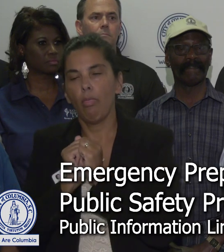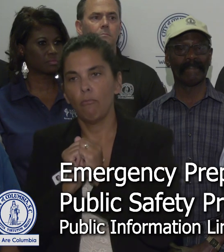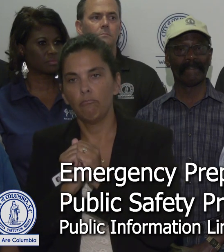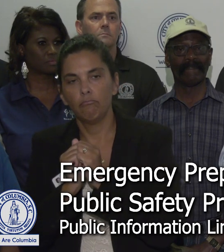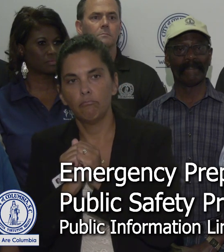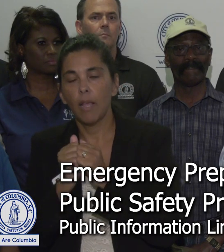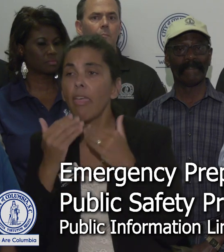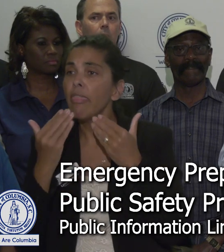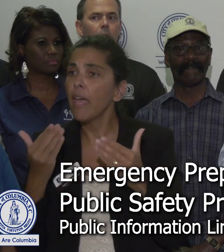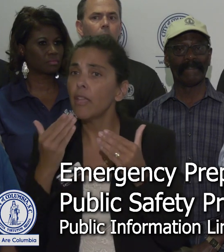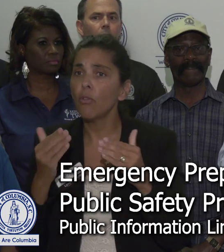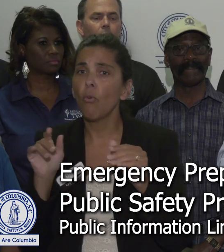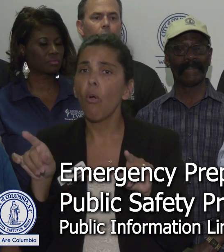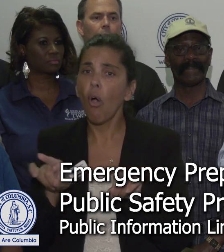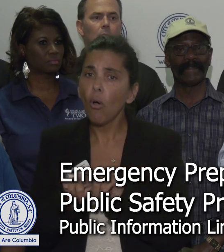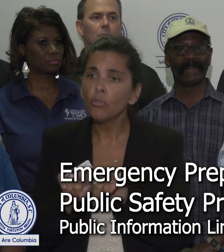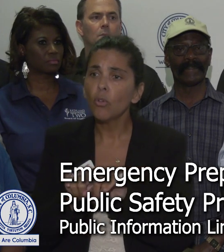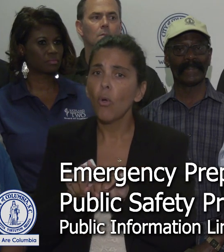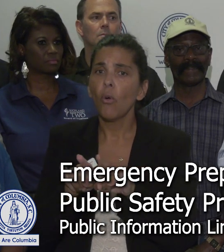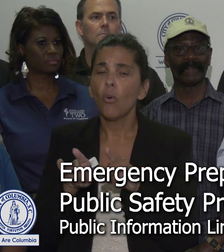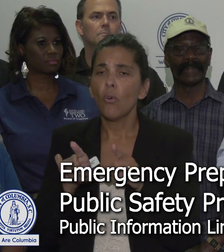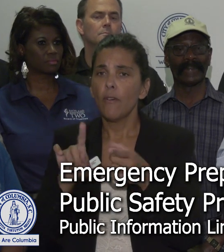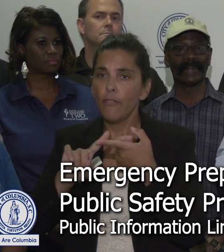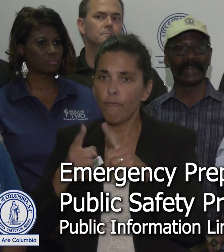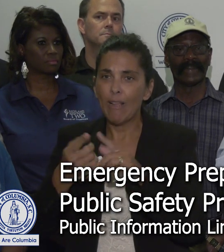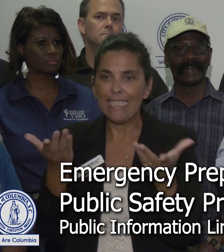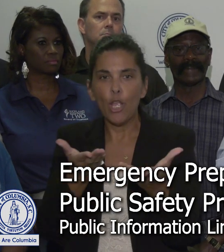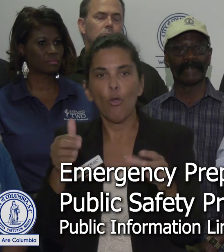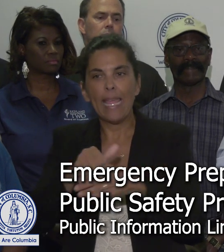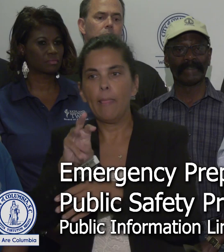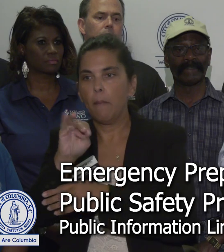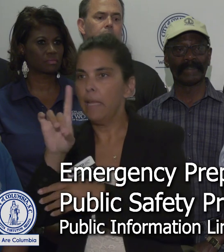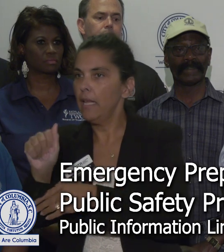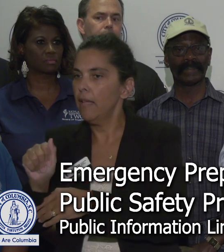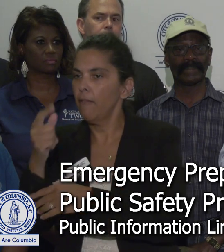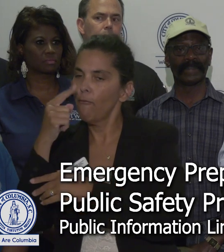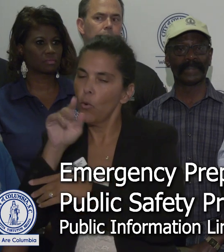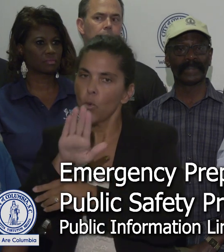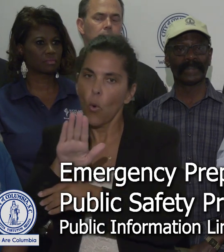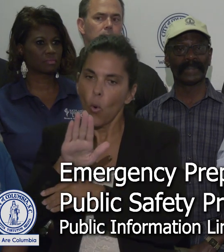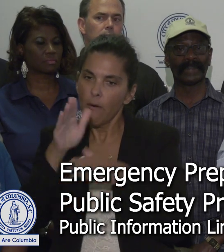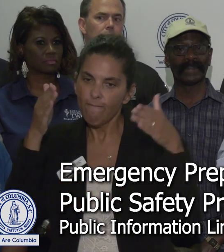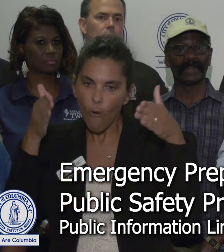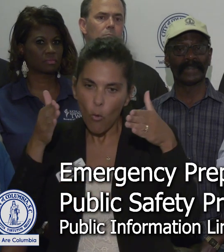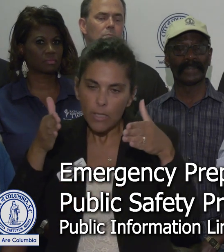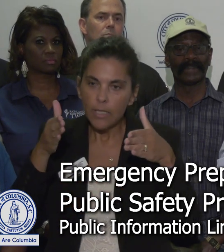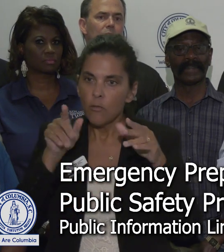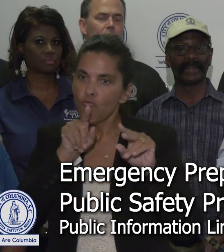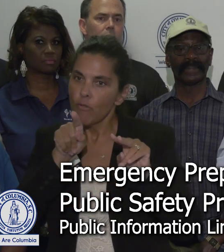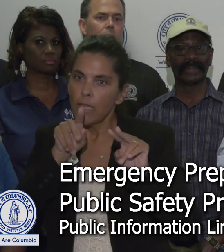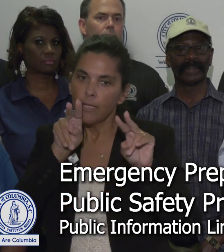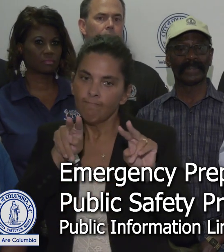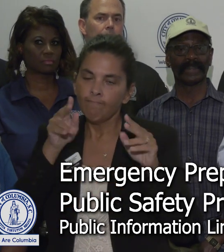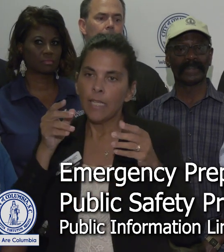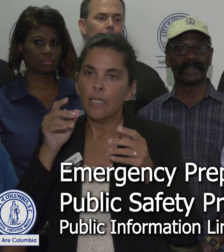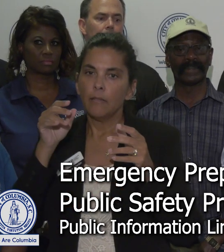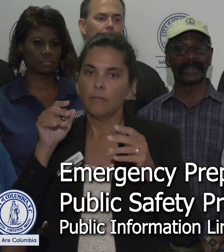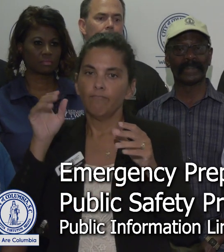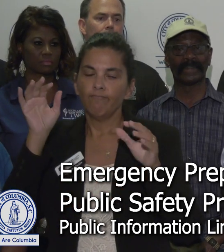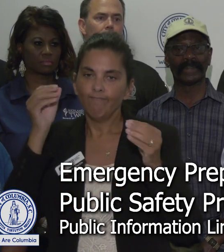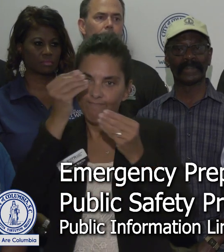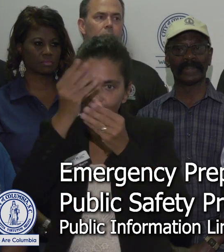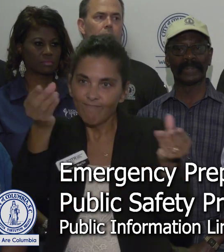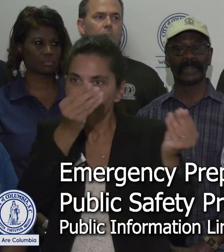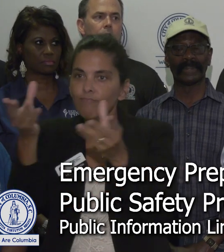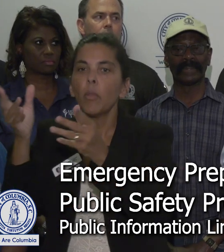course, on the record, all of our friends in the media for your diligent coverage of this incredible storm. I want to